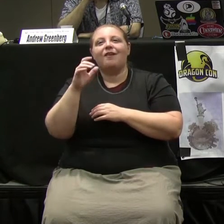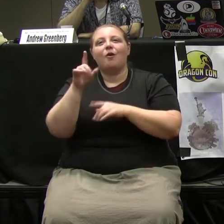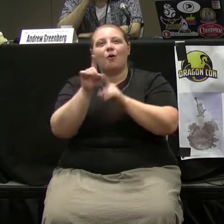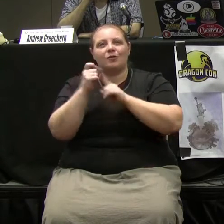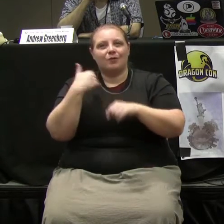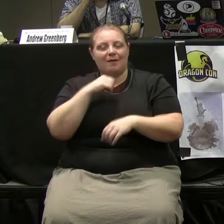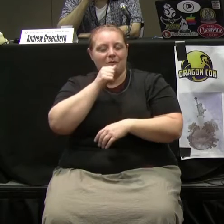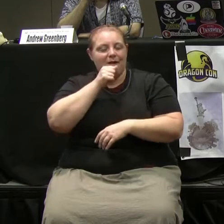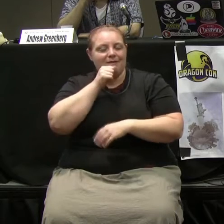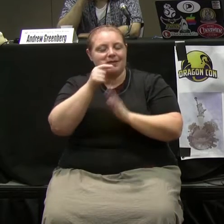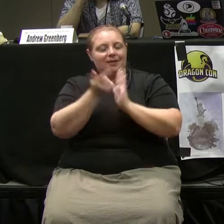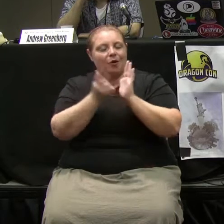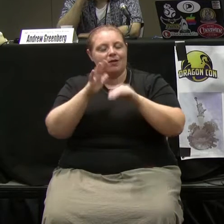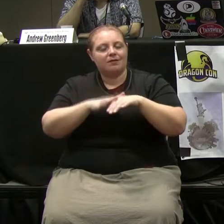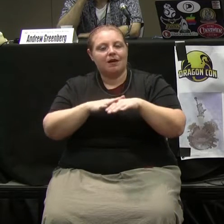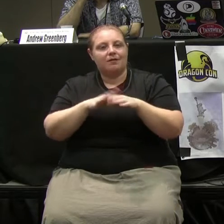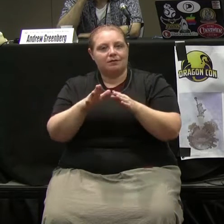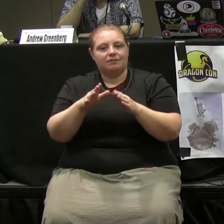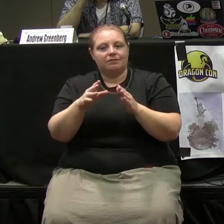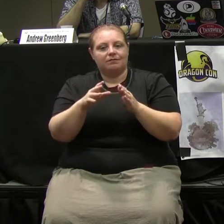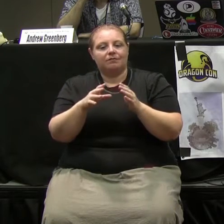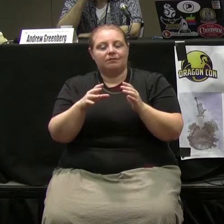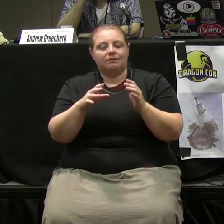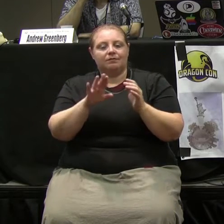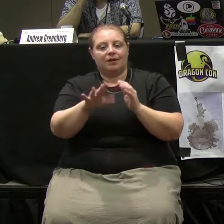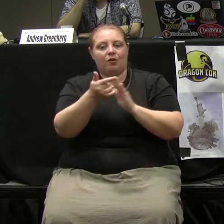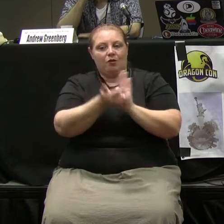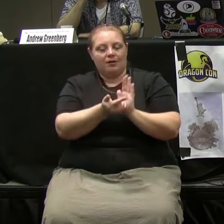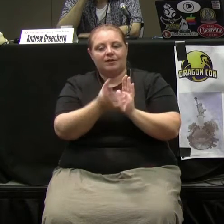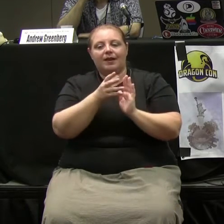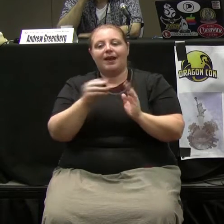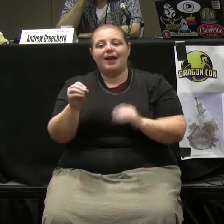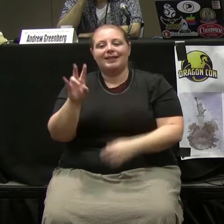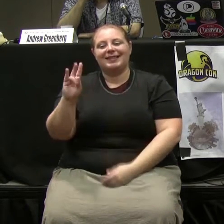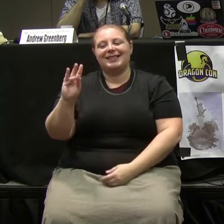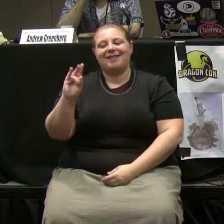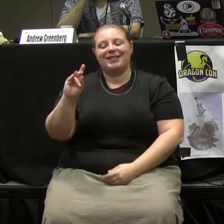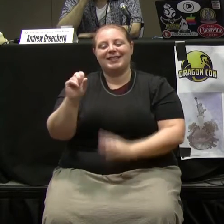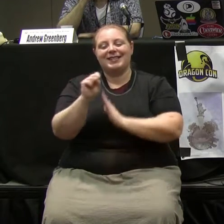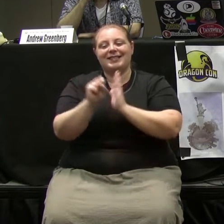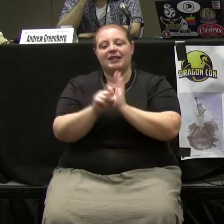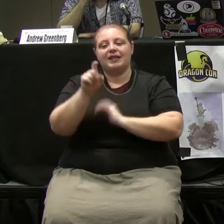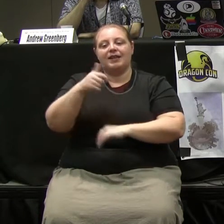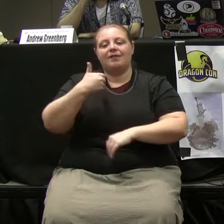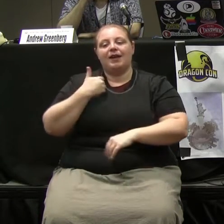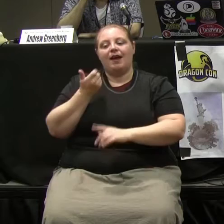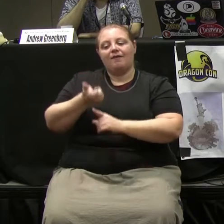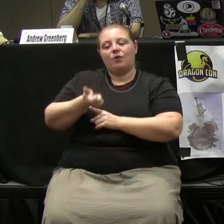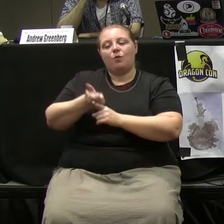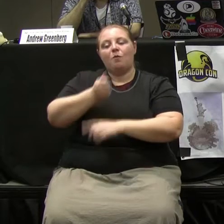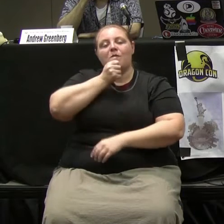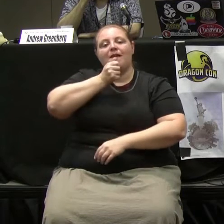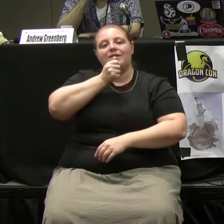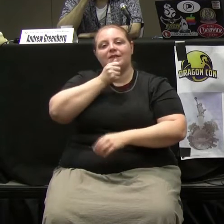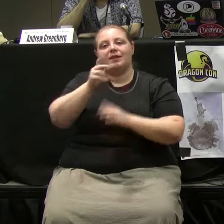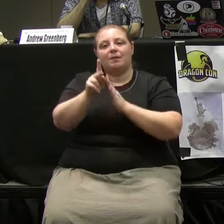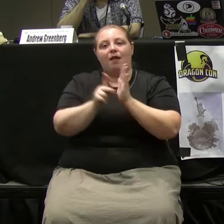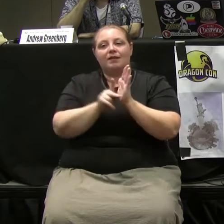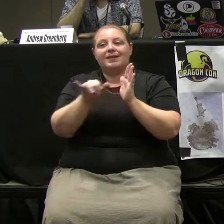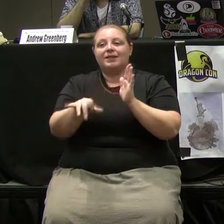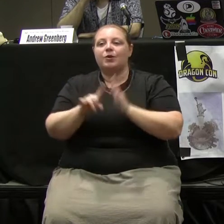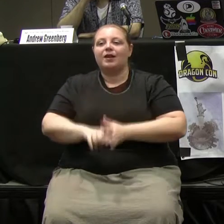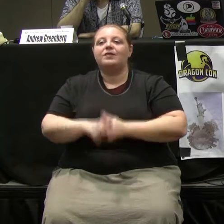books, and 17 states require state agencies to issue their own privacy policies, which is a